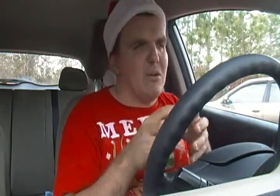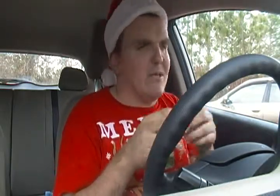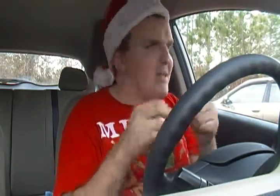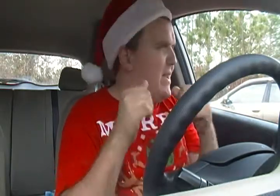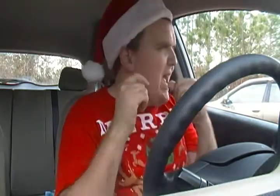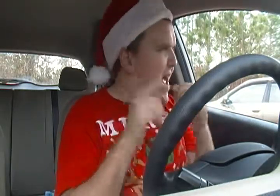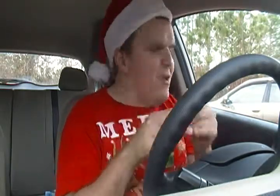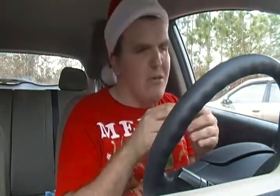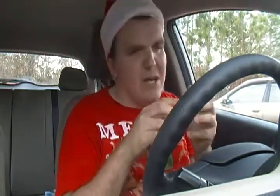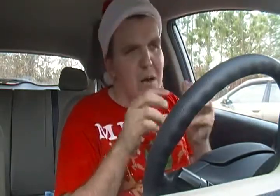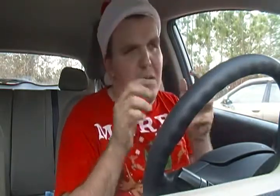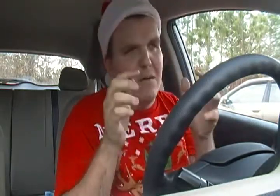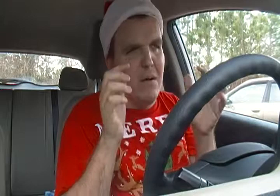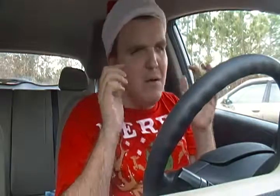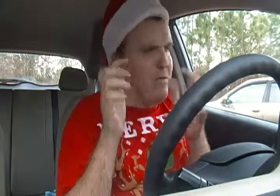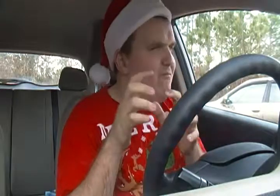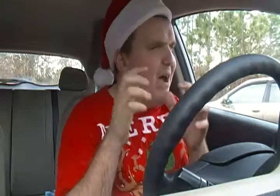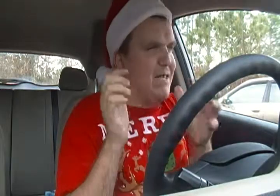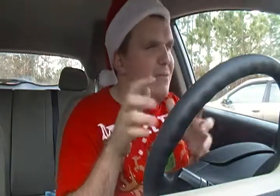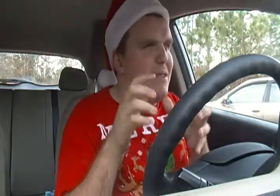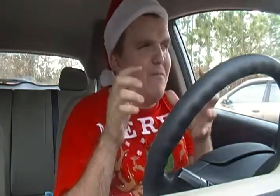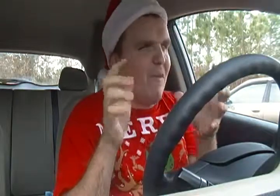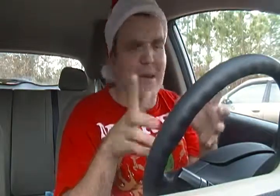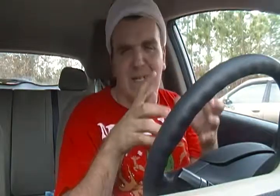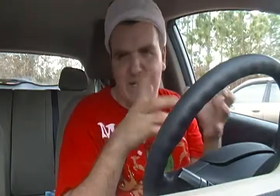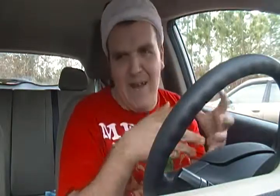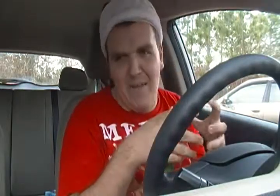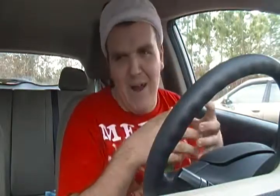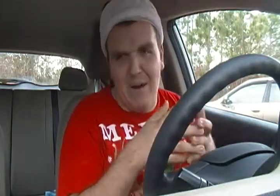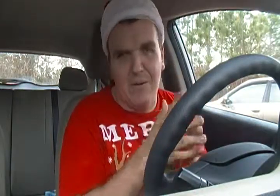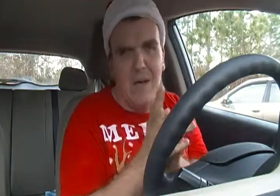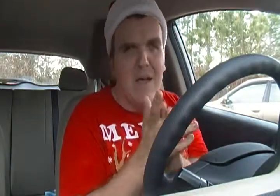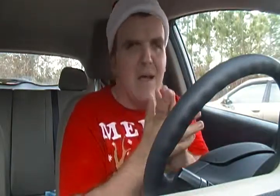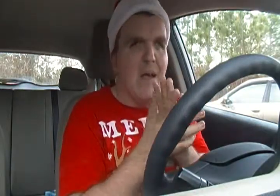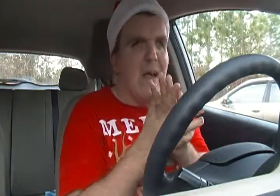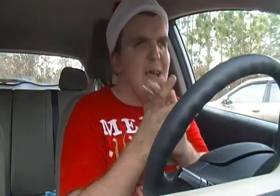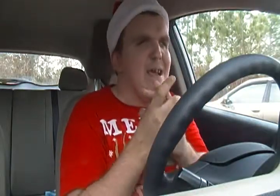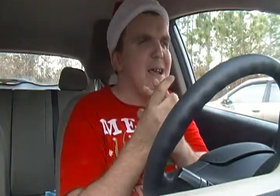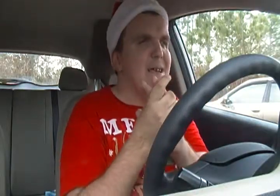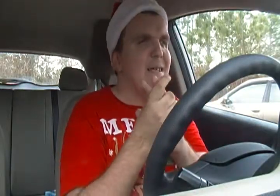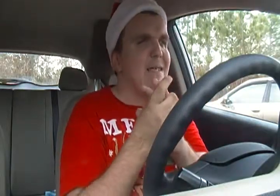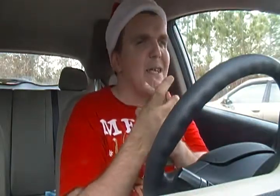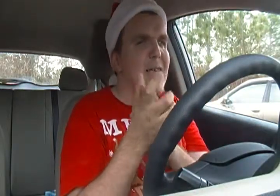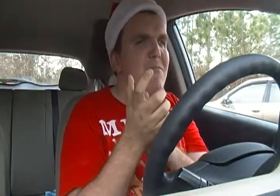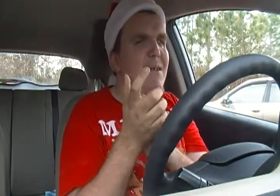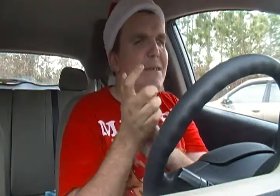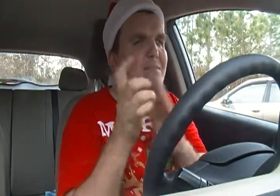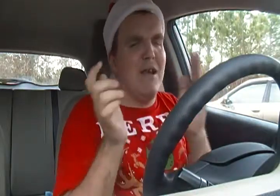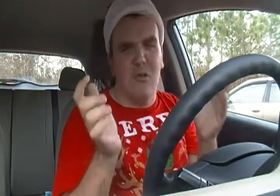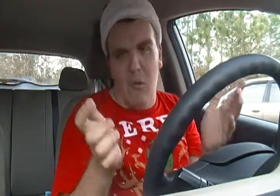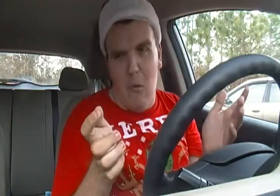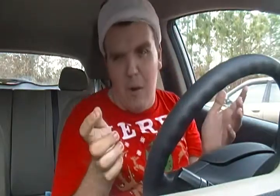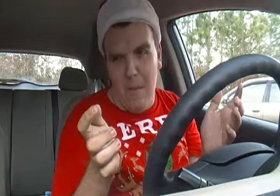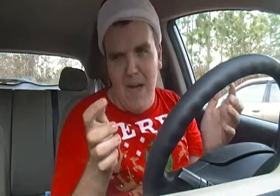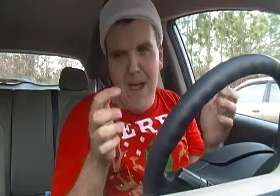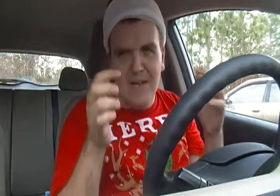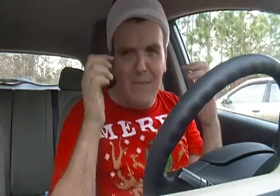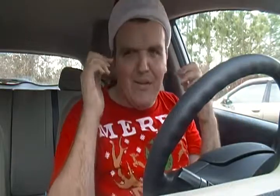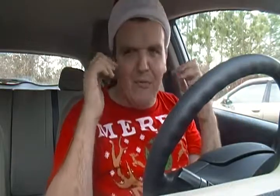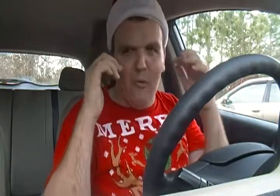stories the dad who's a who fights with a furnace inside their house he's he wins this major award and this major